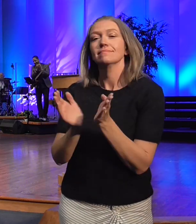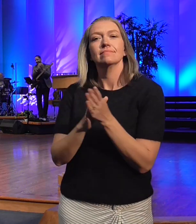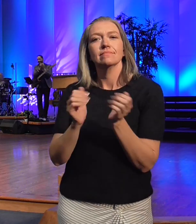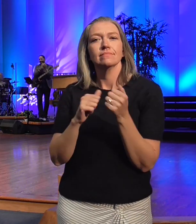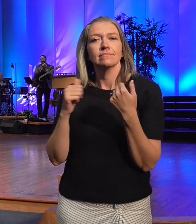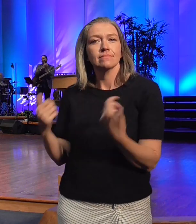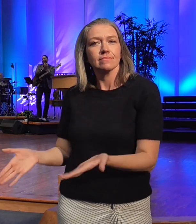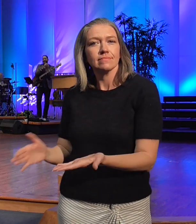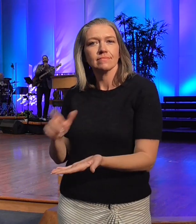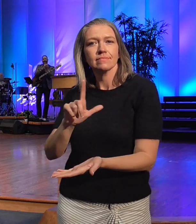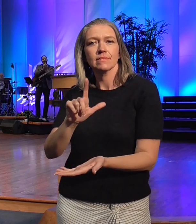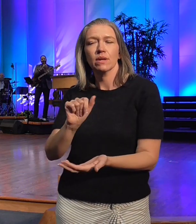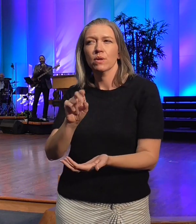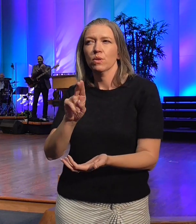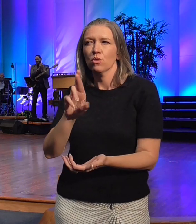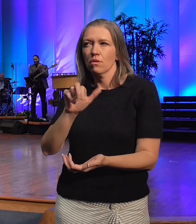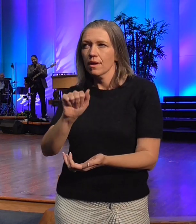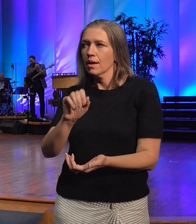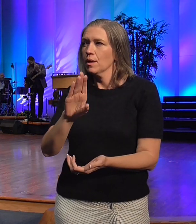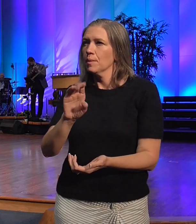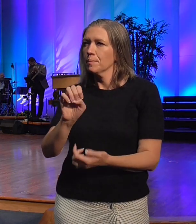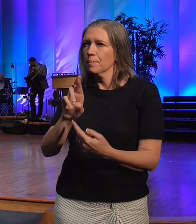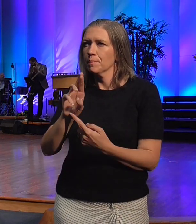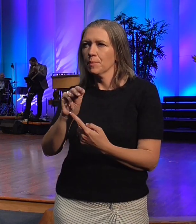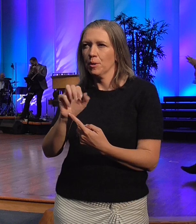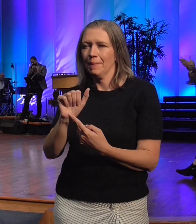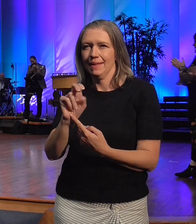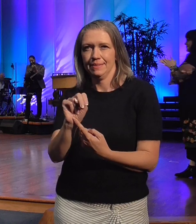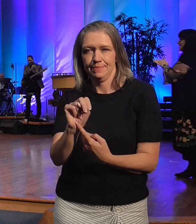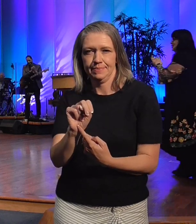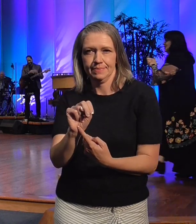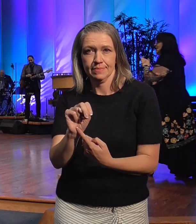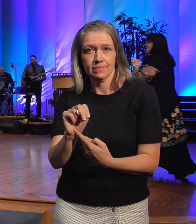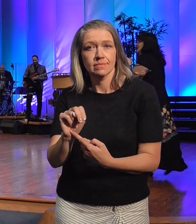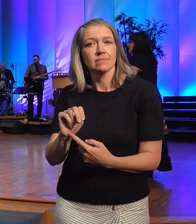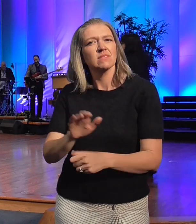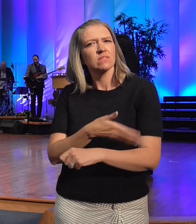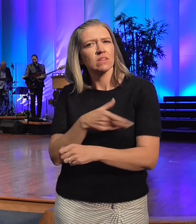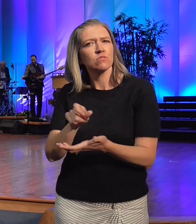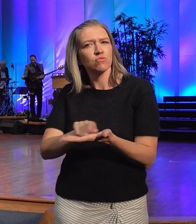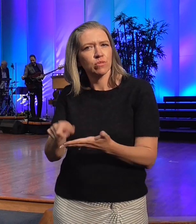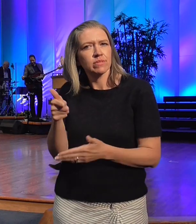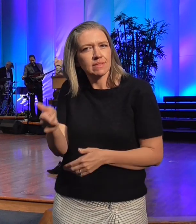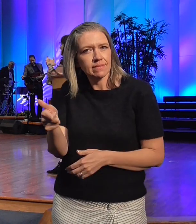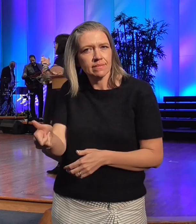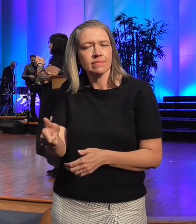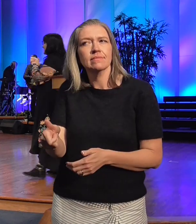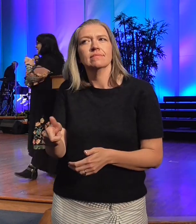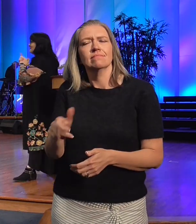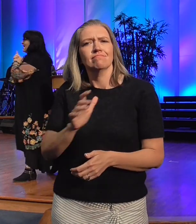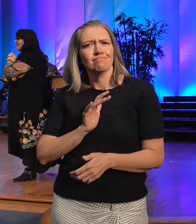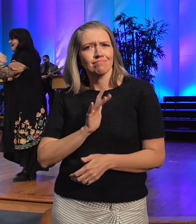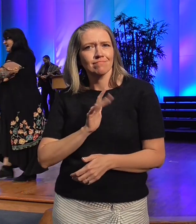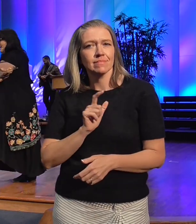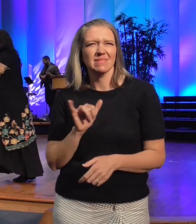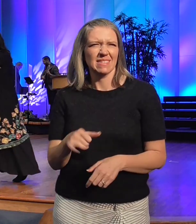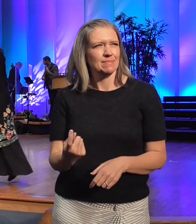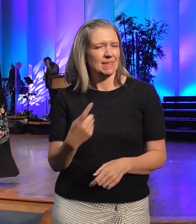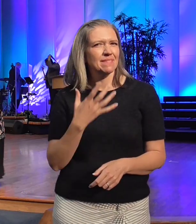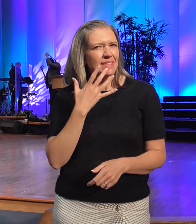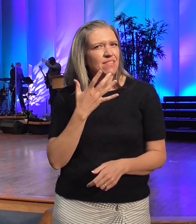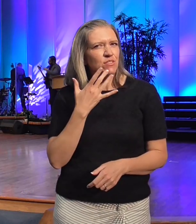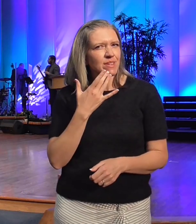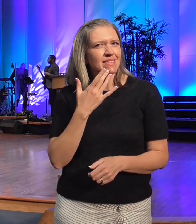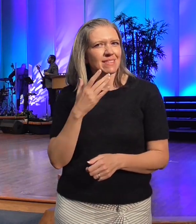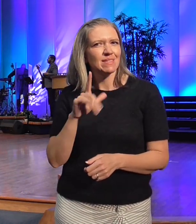you. Laura Berman! Woo! With an original Laura Berman song. I think that's my favorite